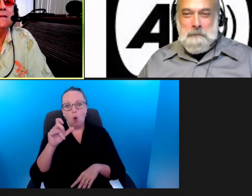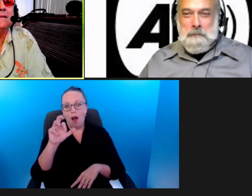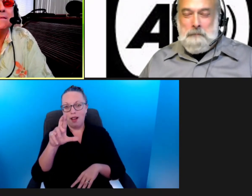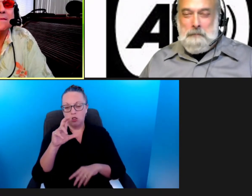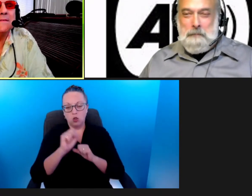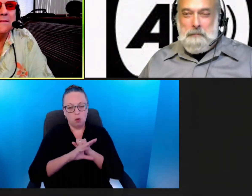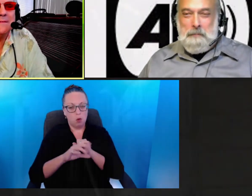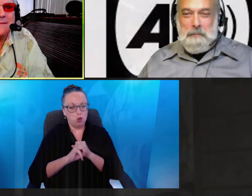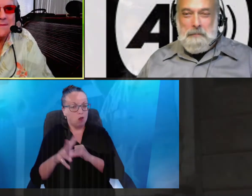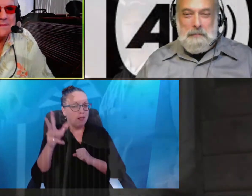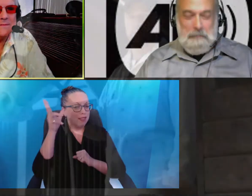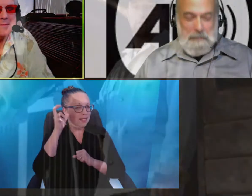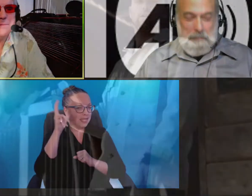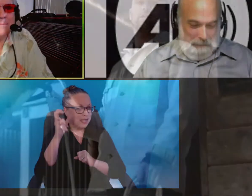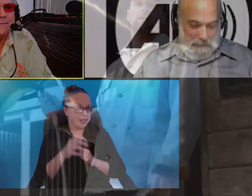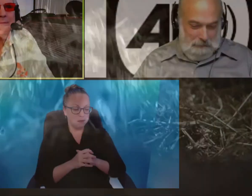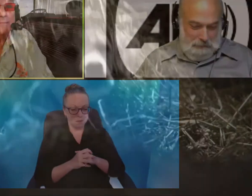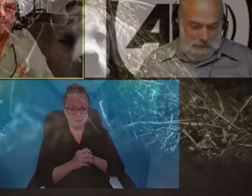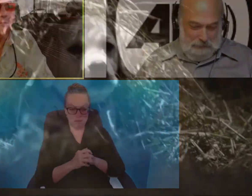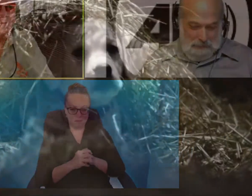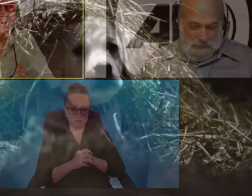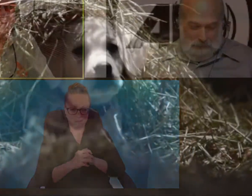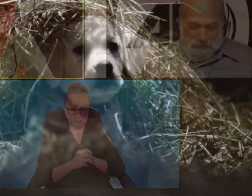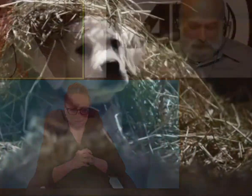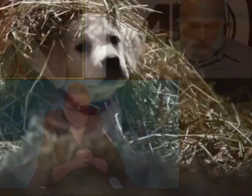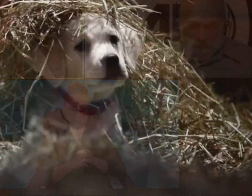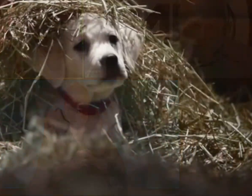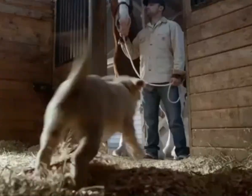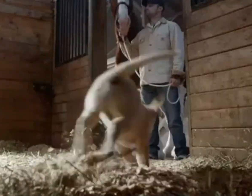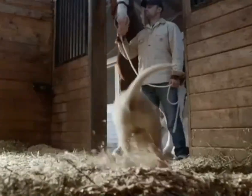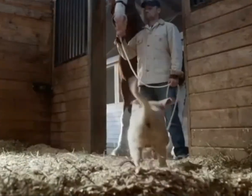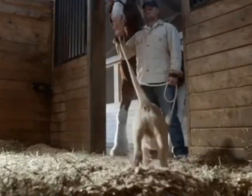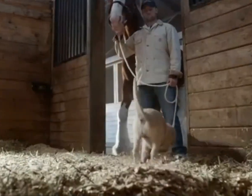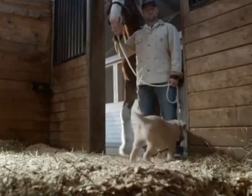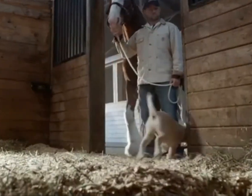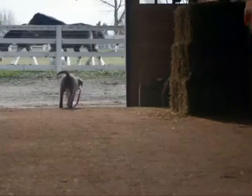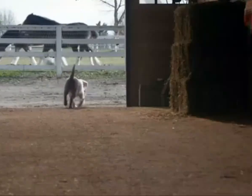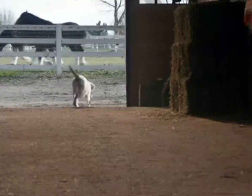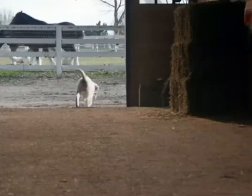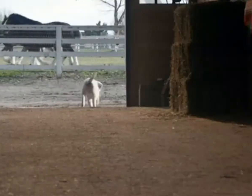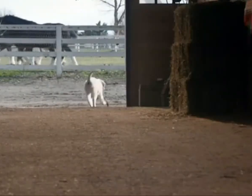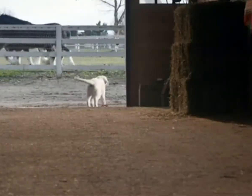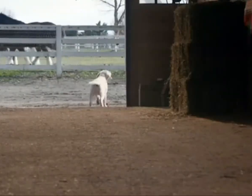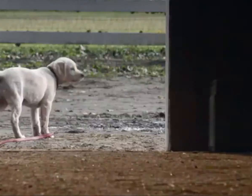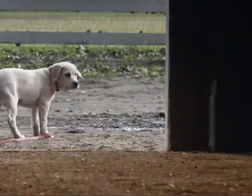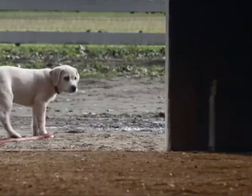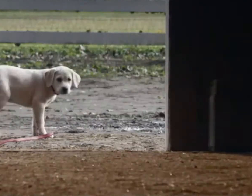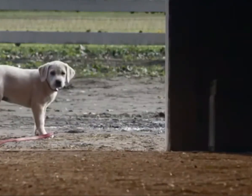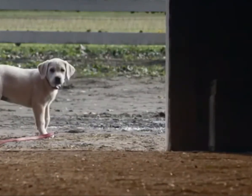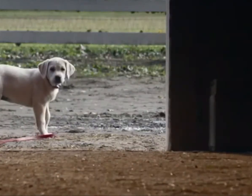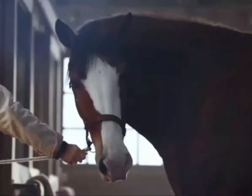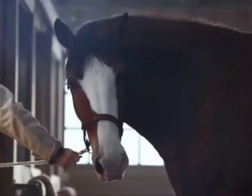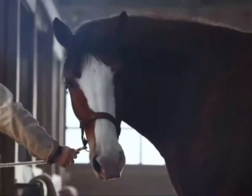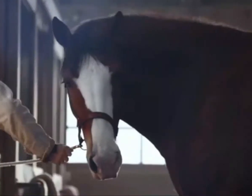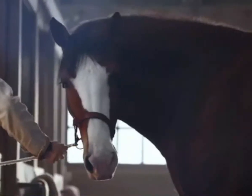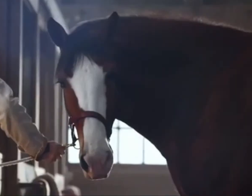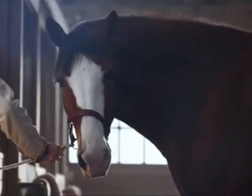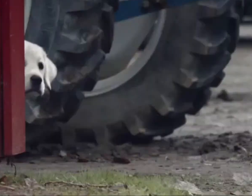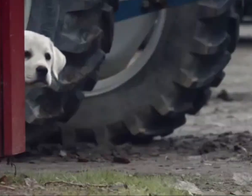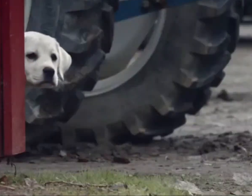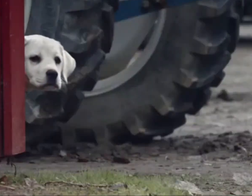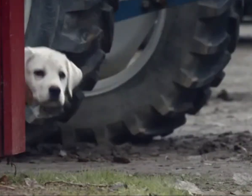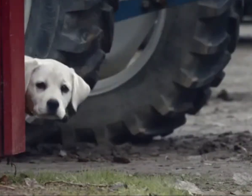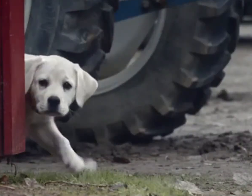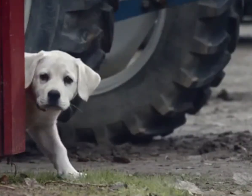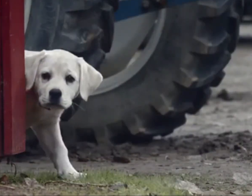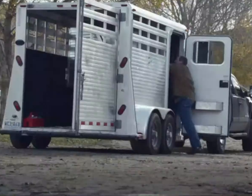it. A man leads a horse from its stall. A yellow puppy pokes its head up amid a pile of straw and scampers to the horse. The pup